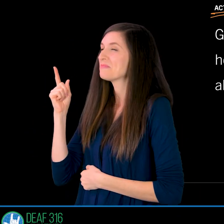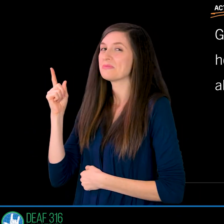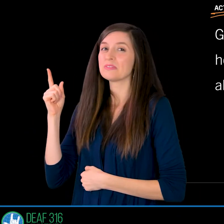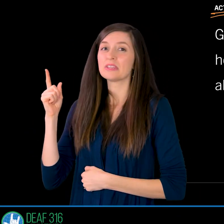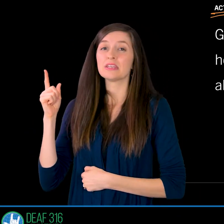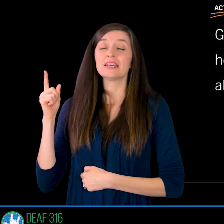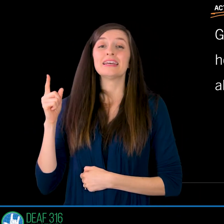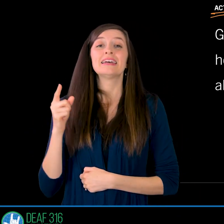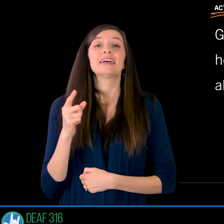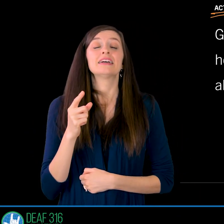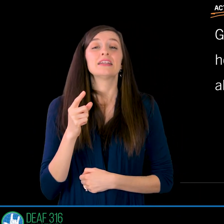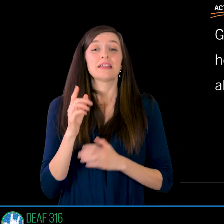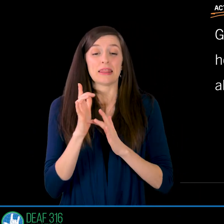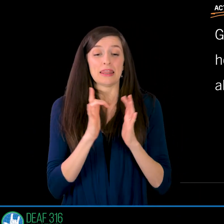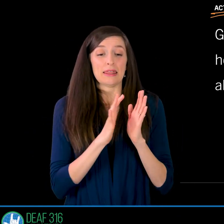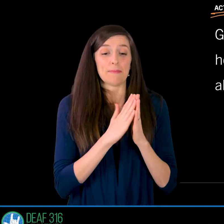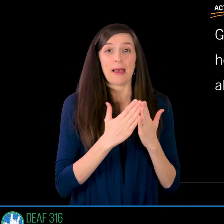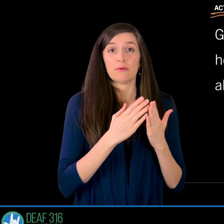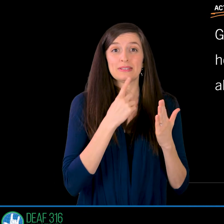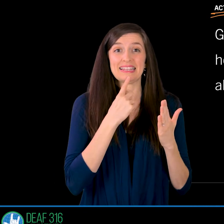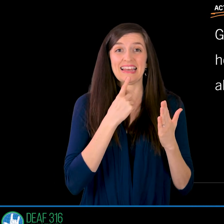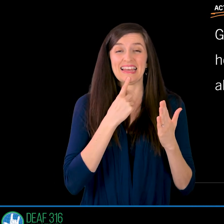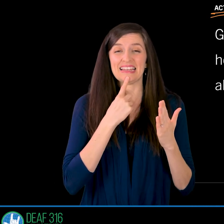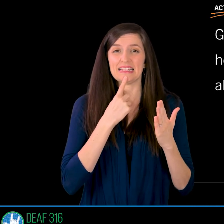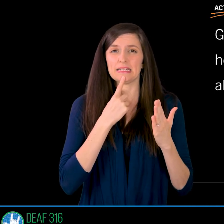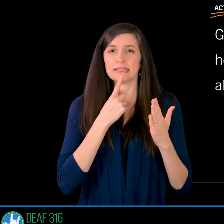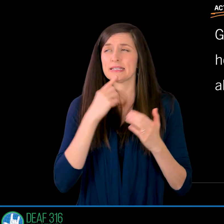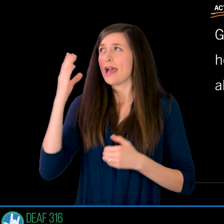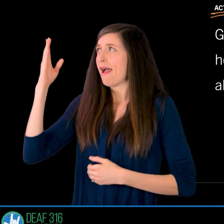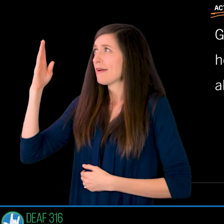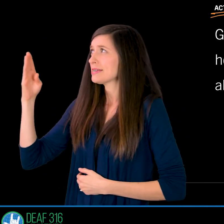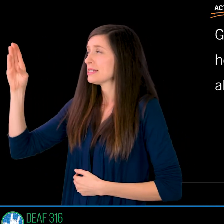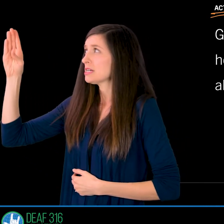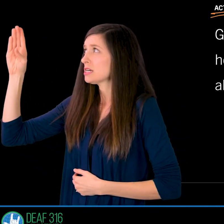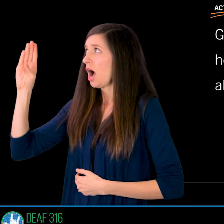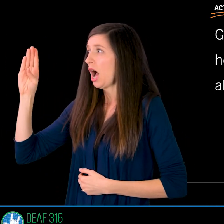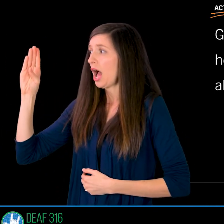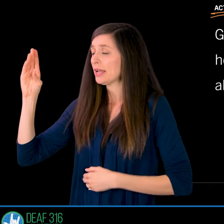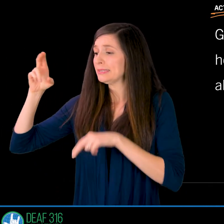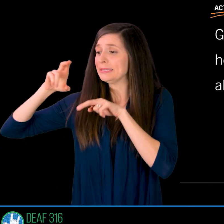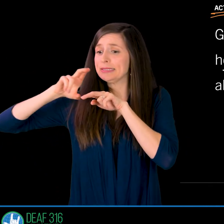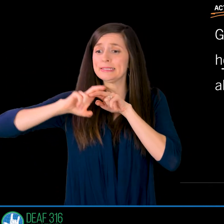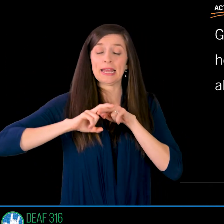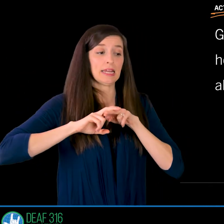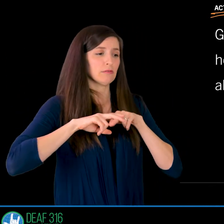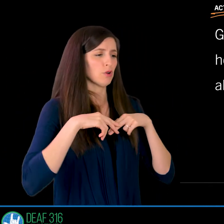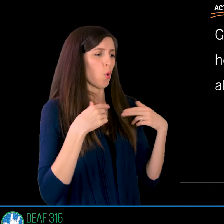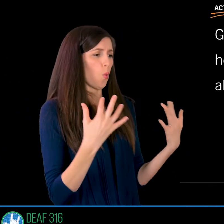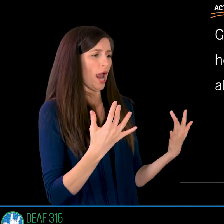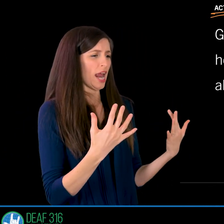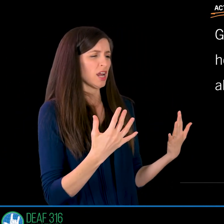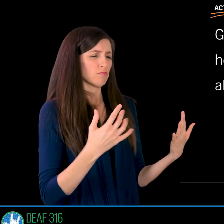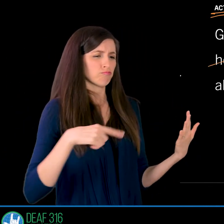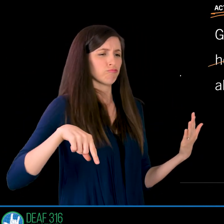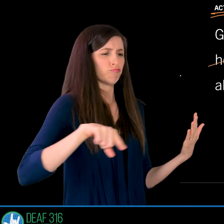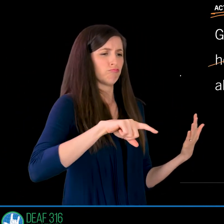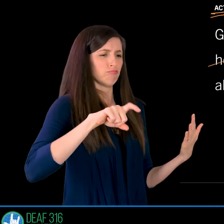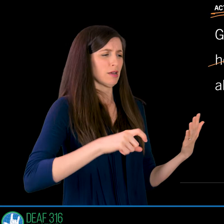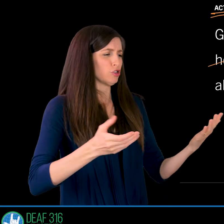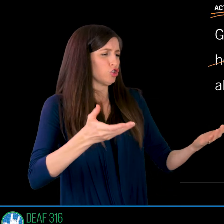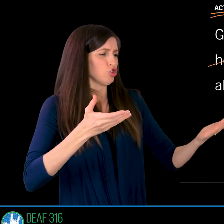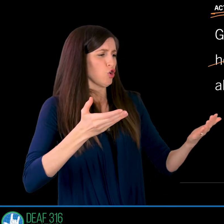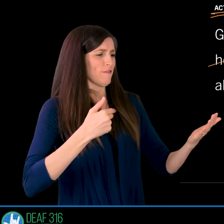verse 25, it says, God is not served by human hands as though he needed